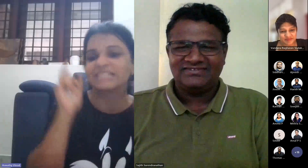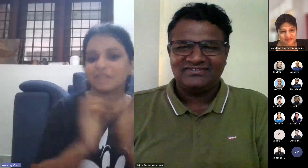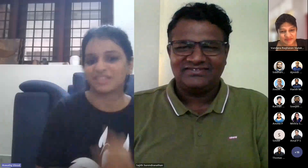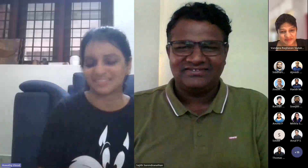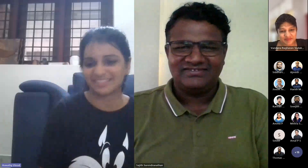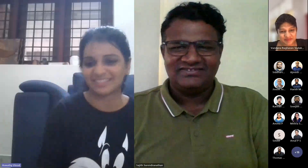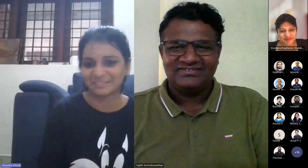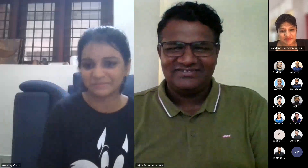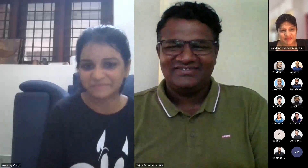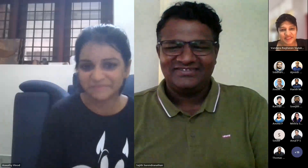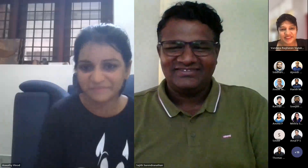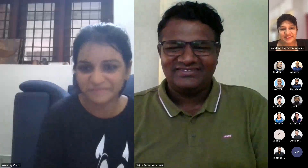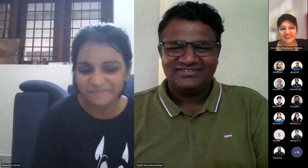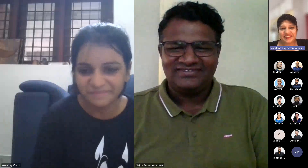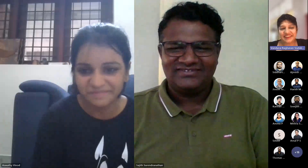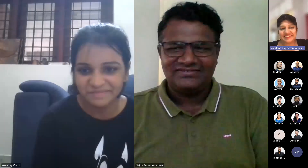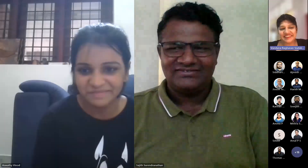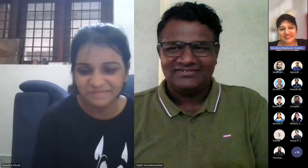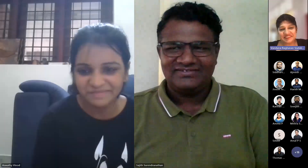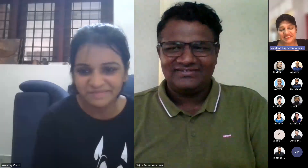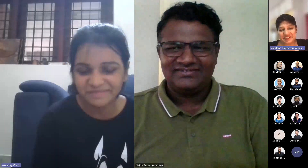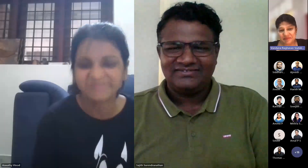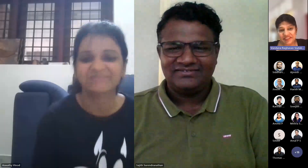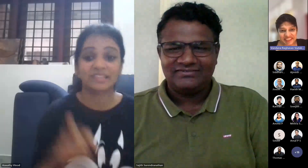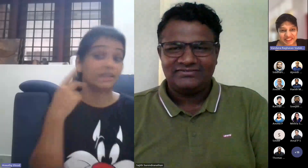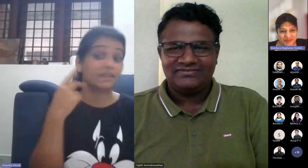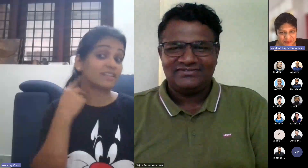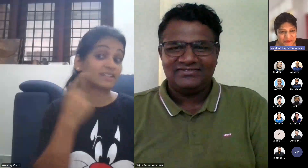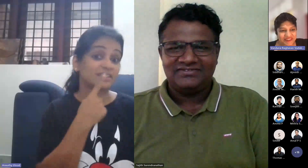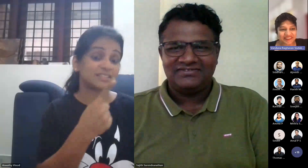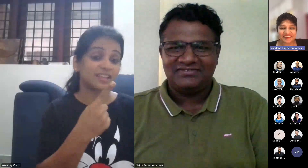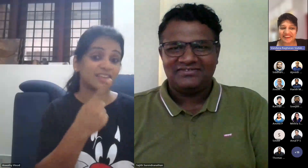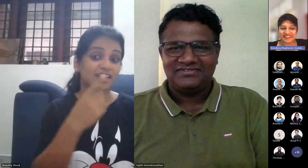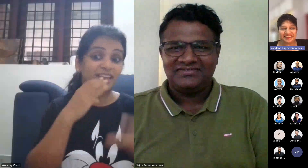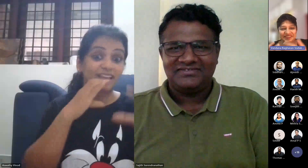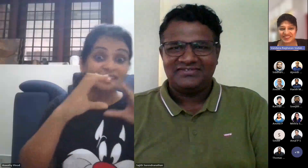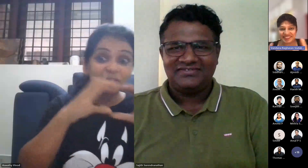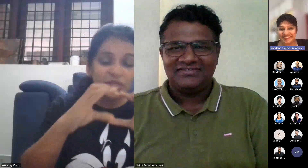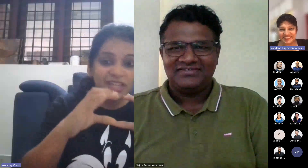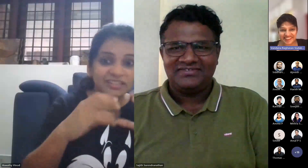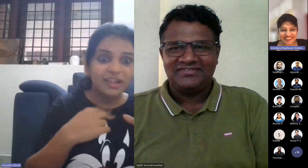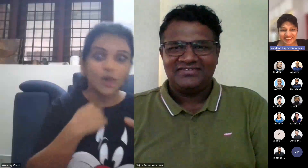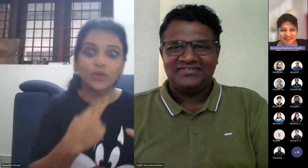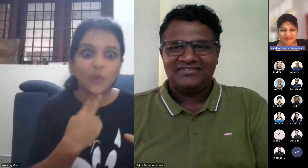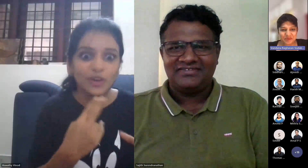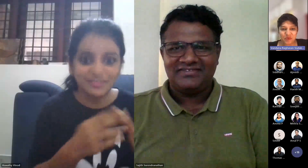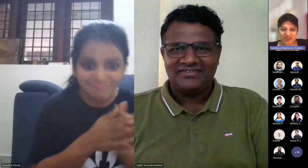out of the expression. Yeah, I think communicating the tone, I think it was really